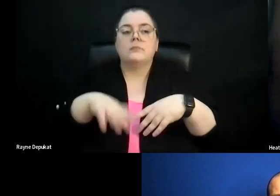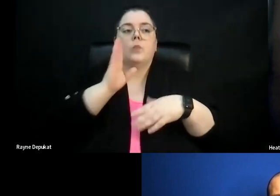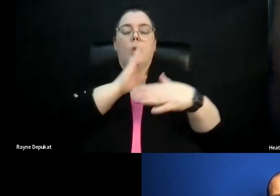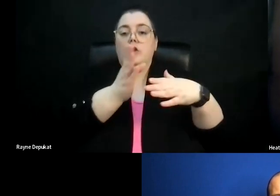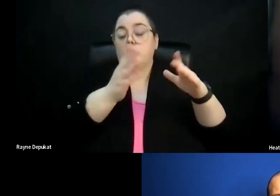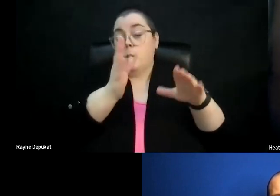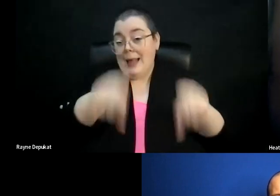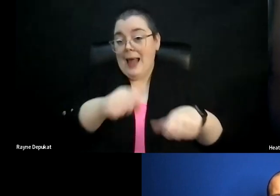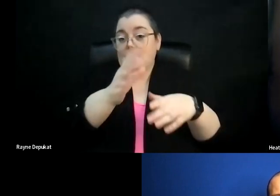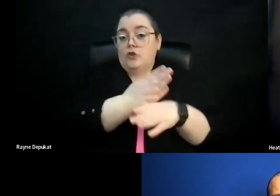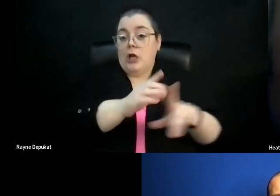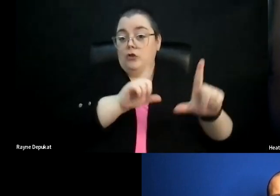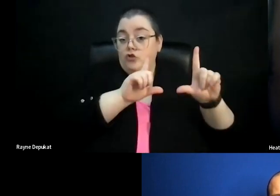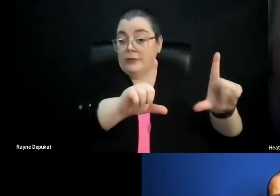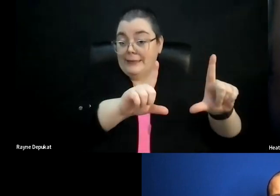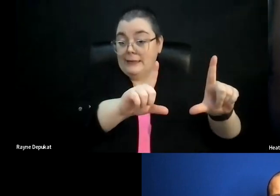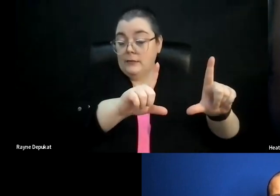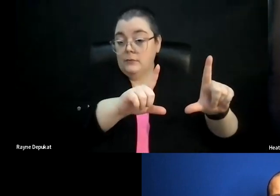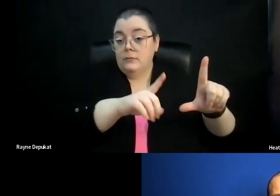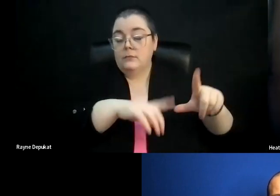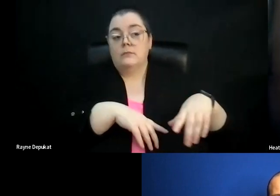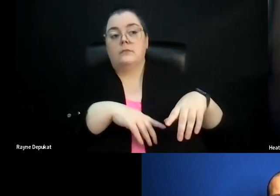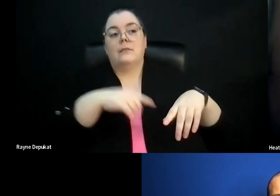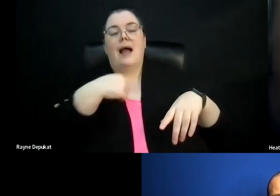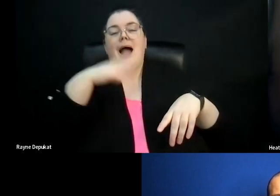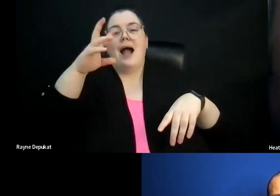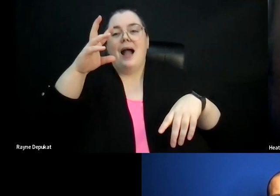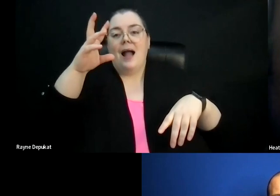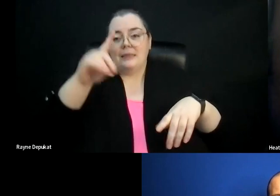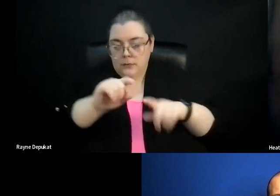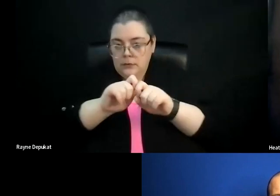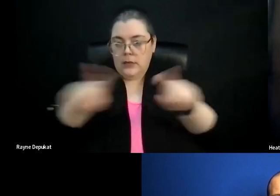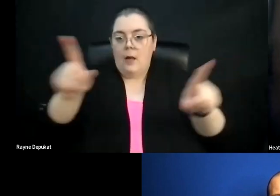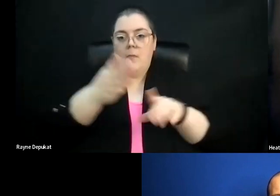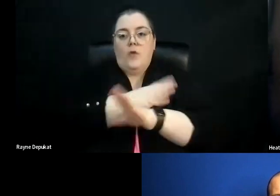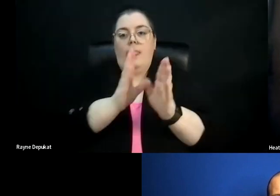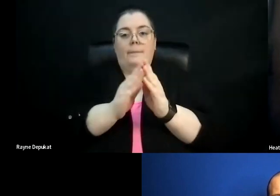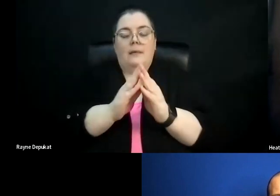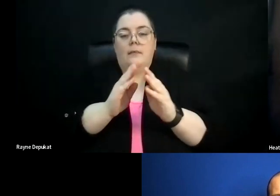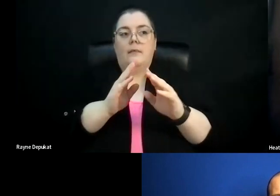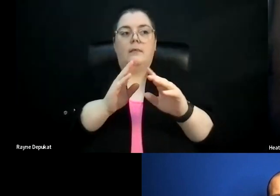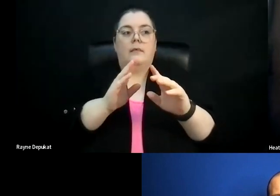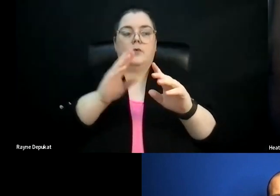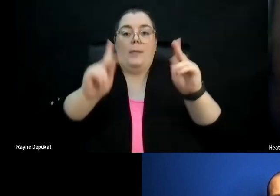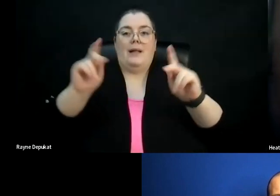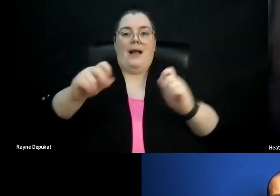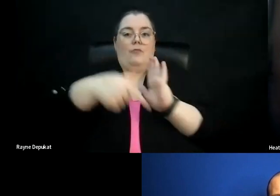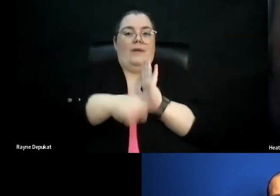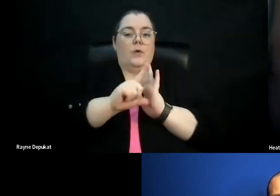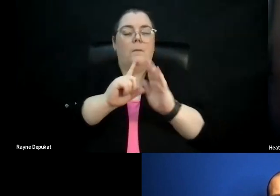So in the meeting, we plan to talk about this and streamline things. We could screen share. I did send this out before